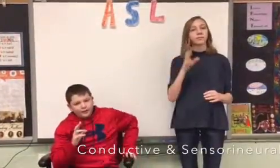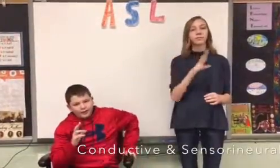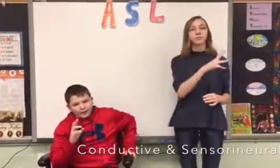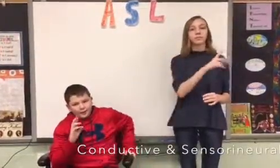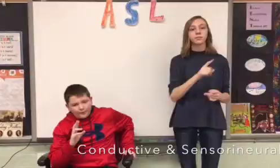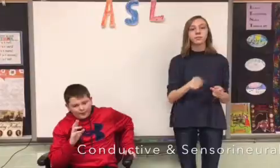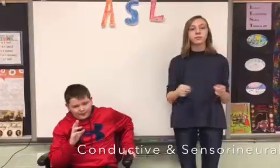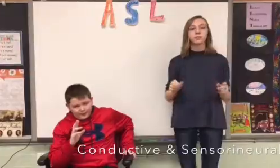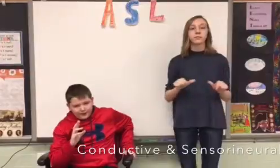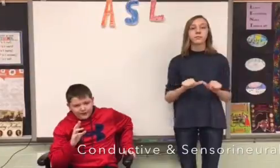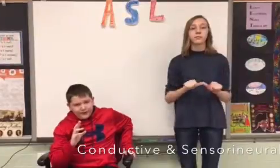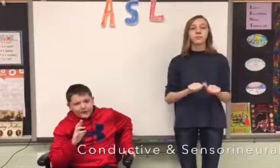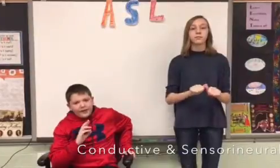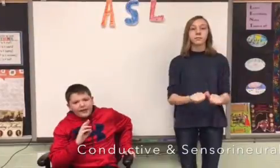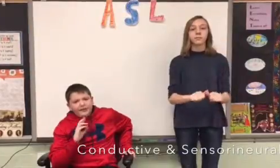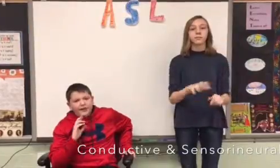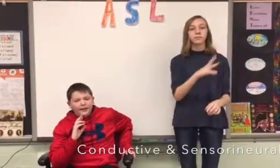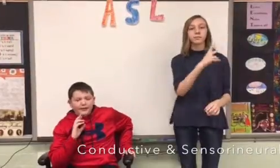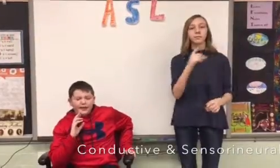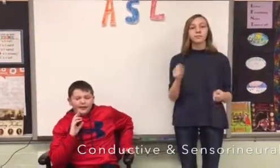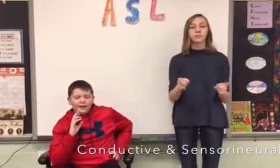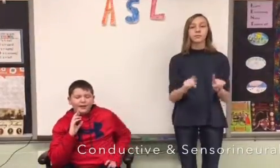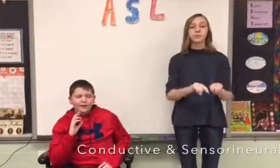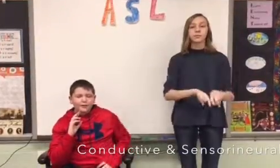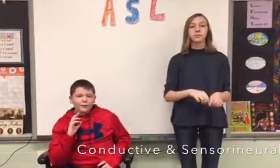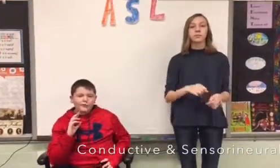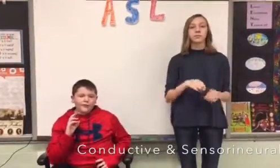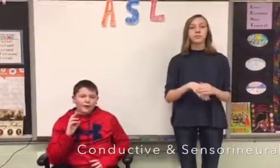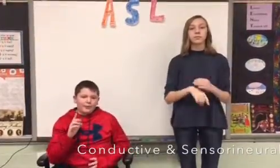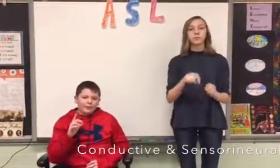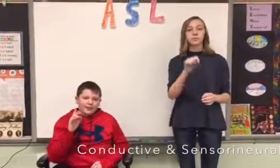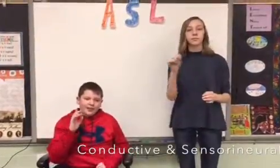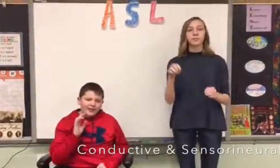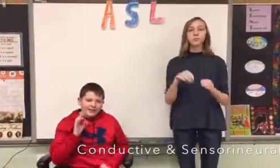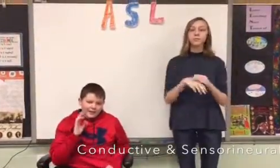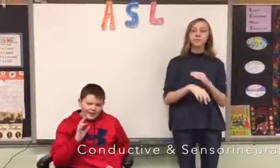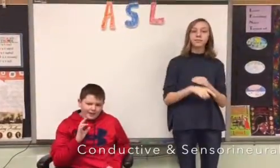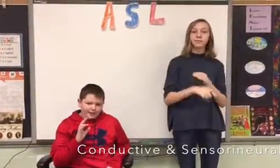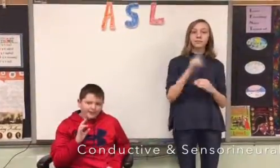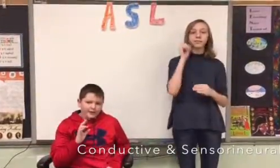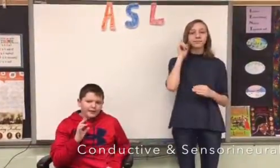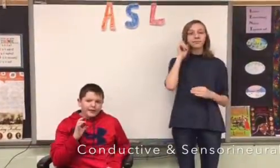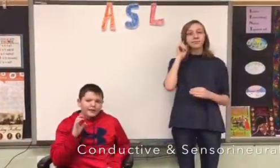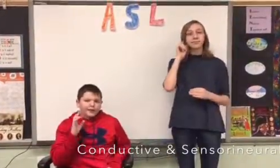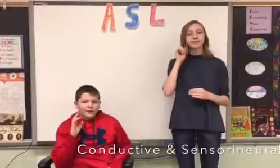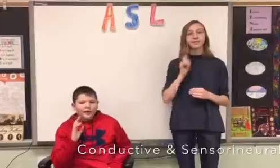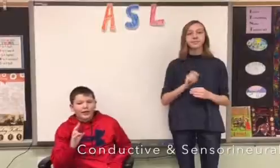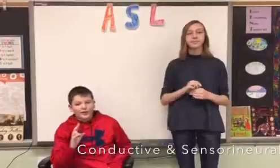Sensorineural is permanent and occurs when there's a problem with the inner ear.